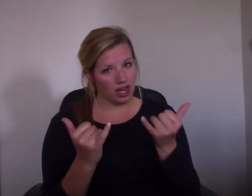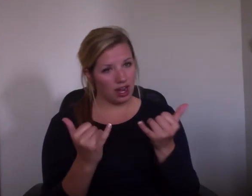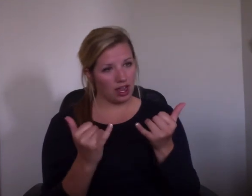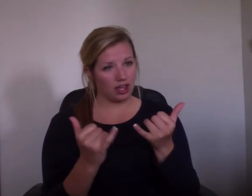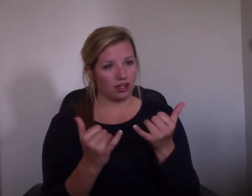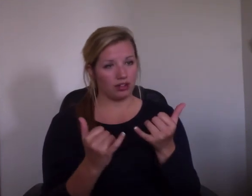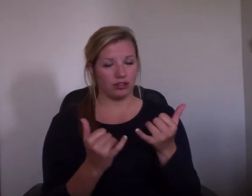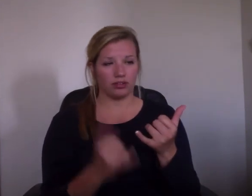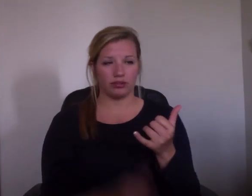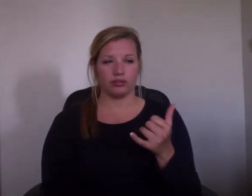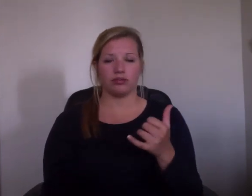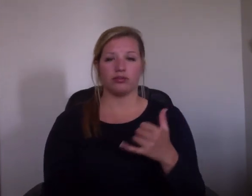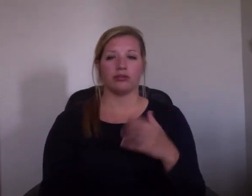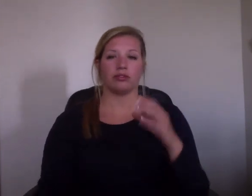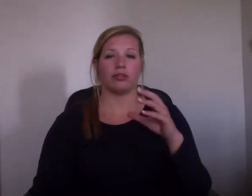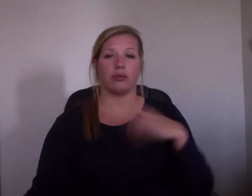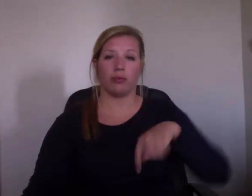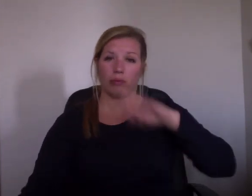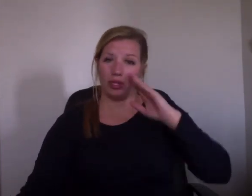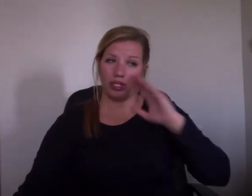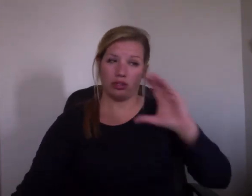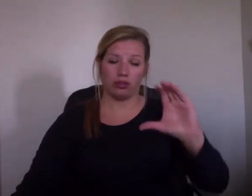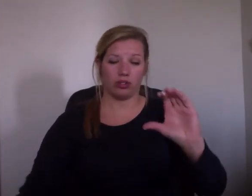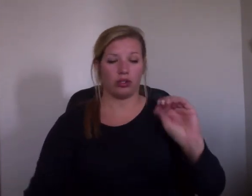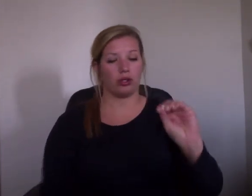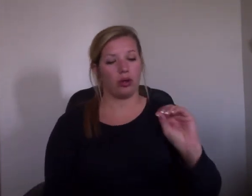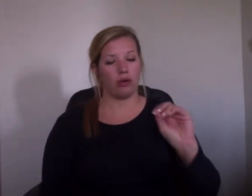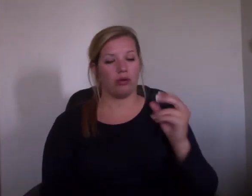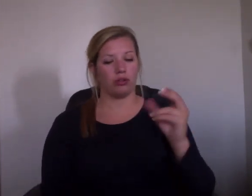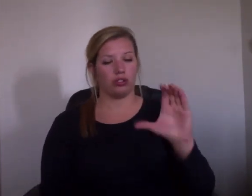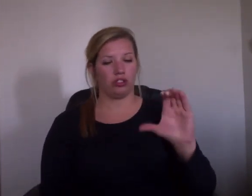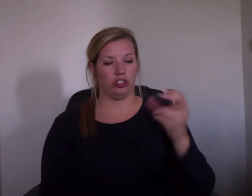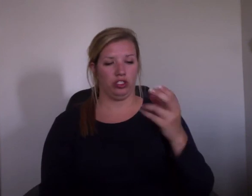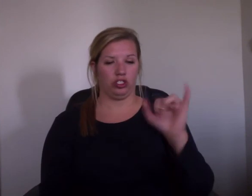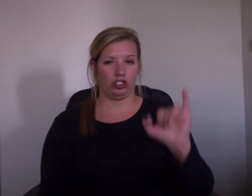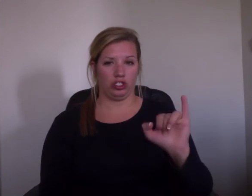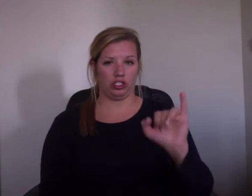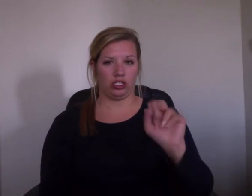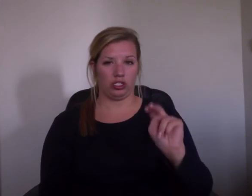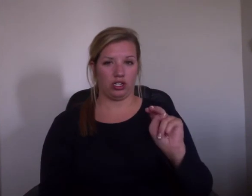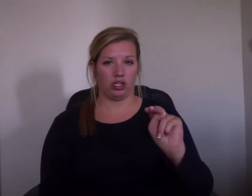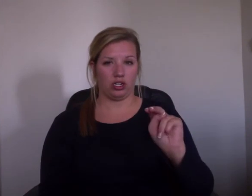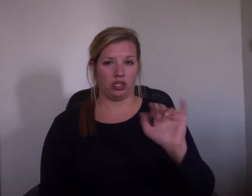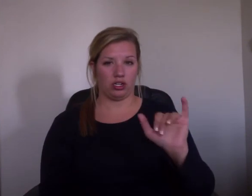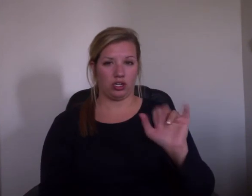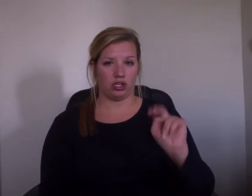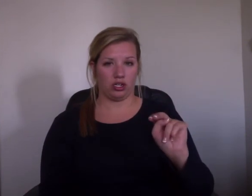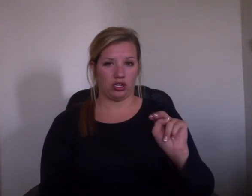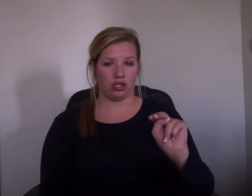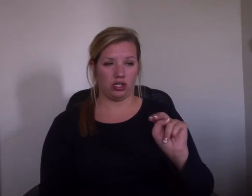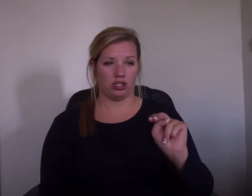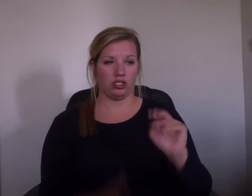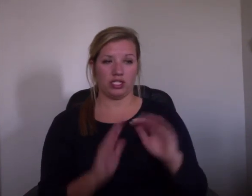City. To the victor goes the spoils. Okay, so what else is distinctive about